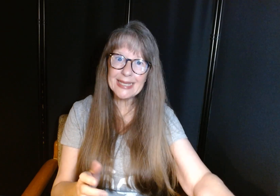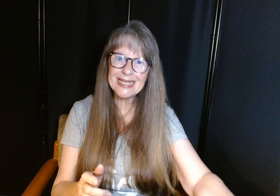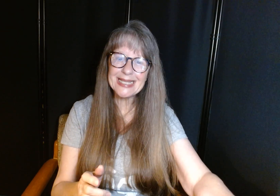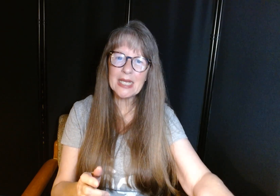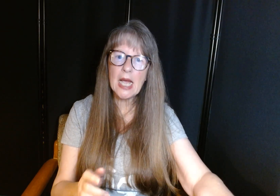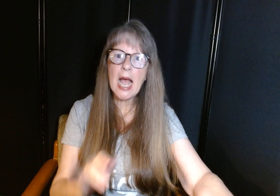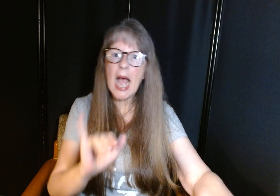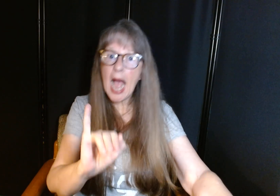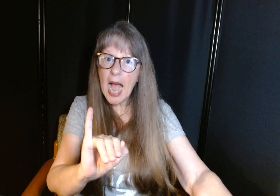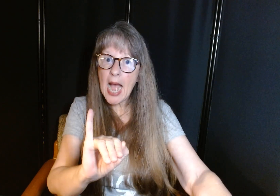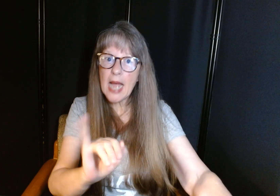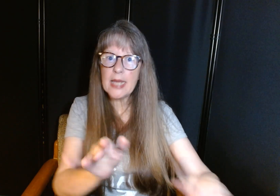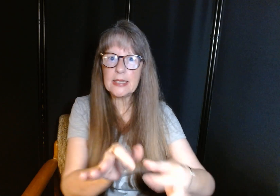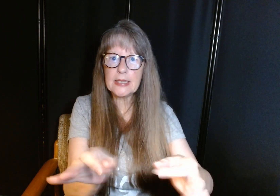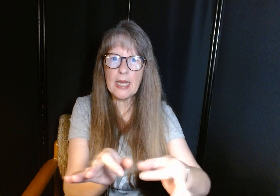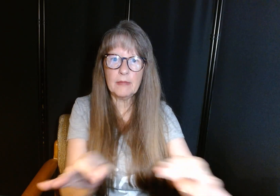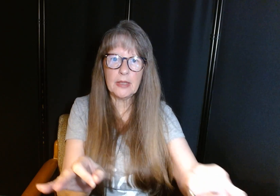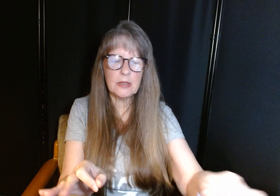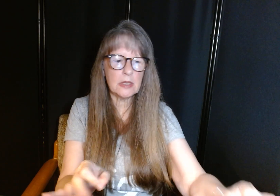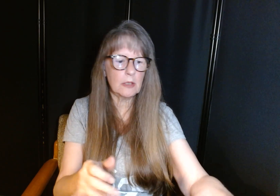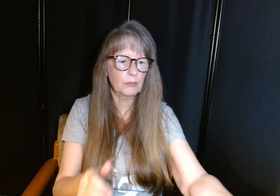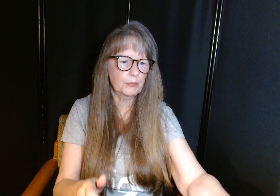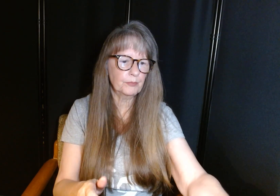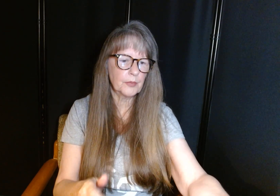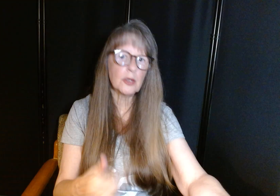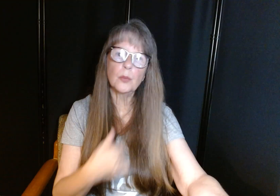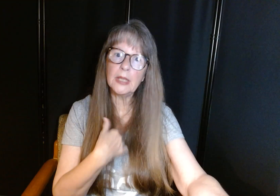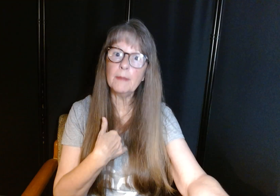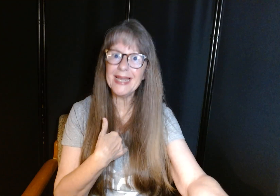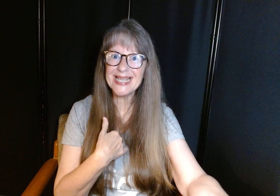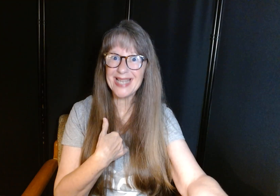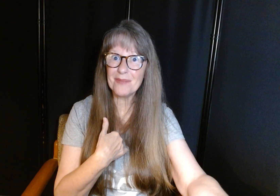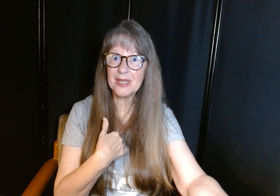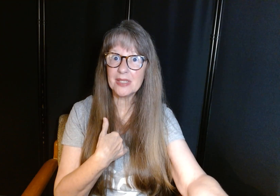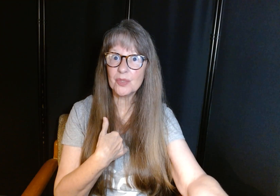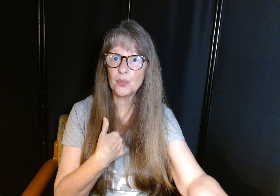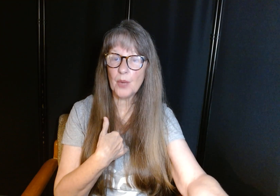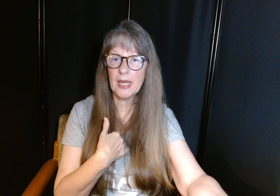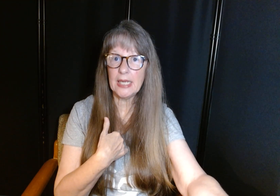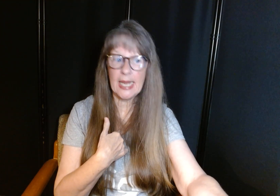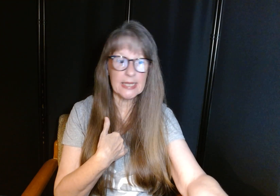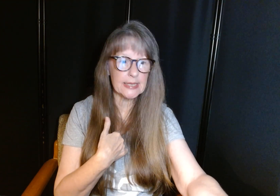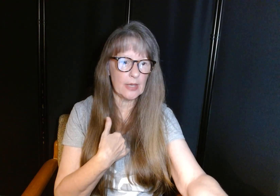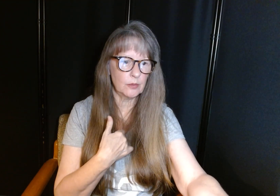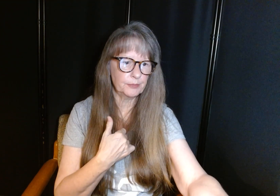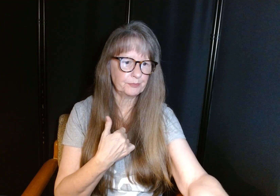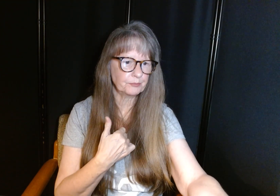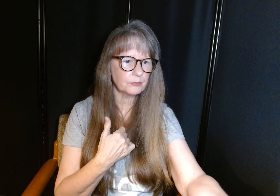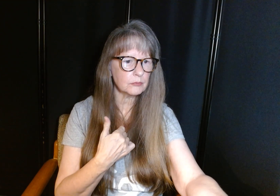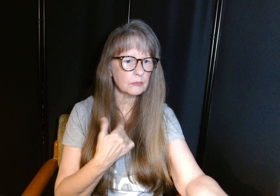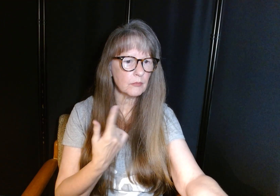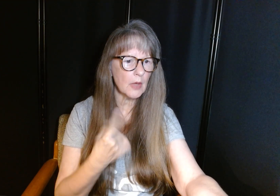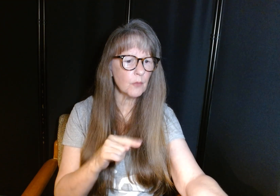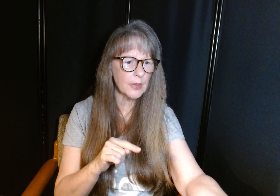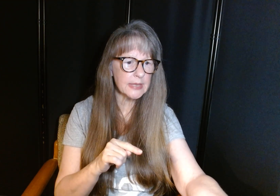these I statements, they're really me statements, right, in ASL. For